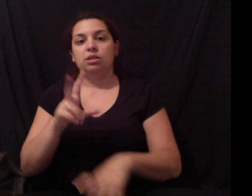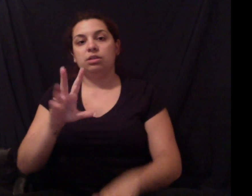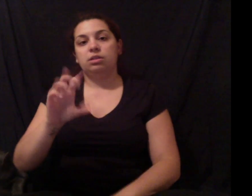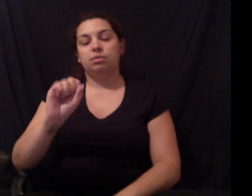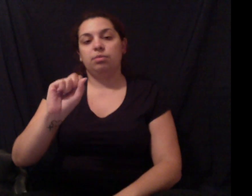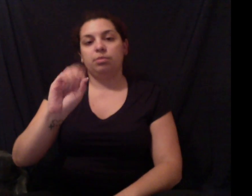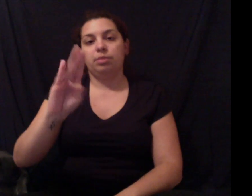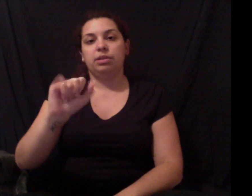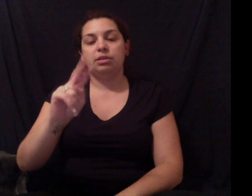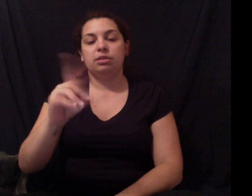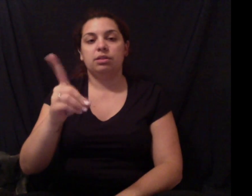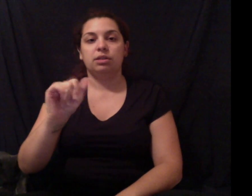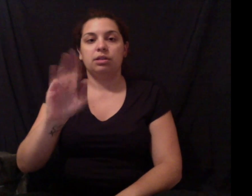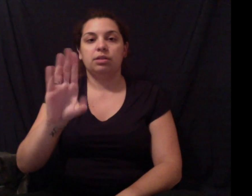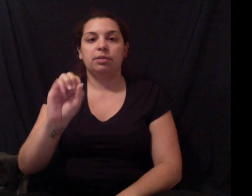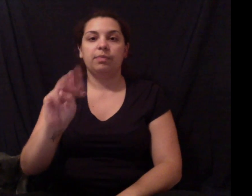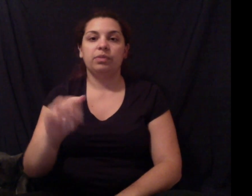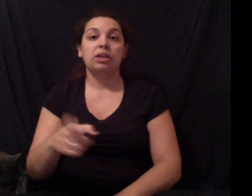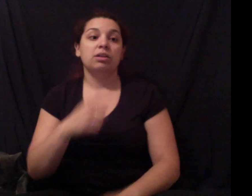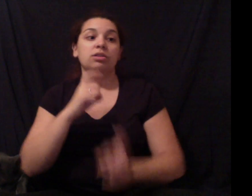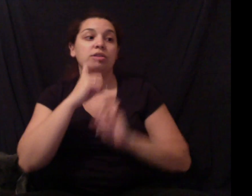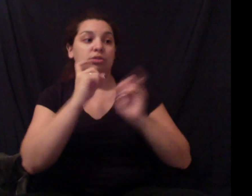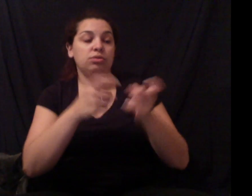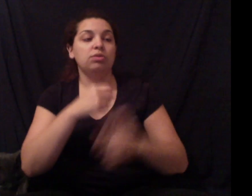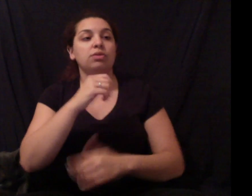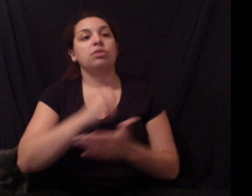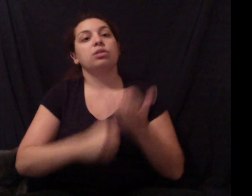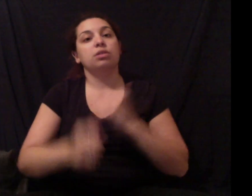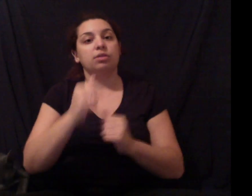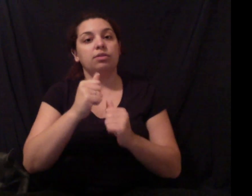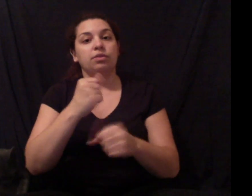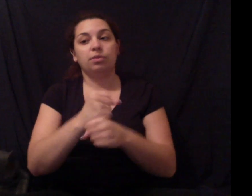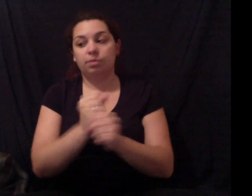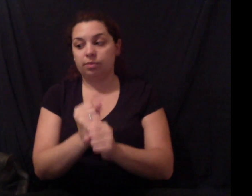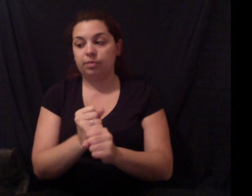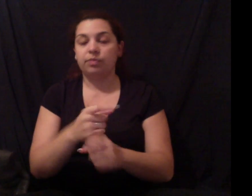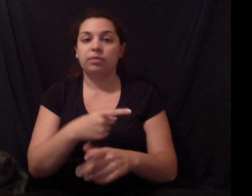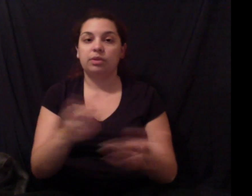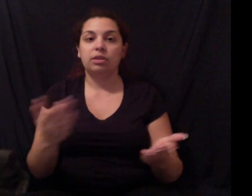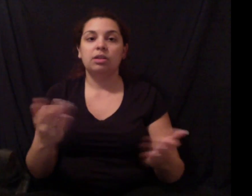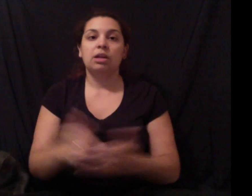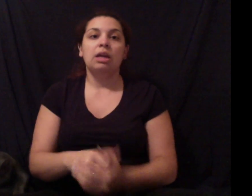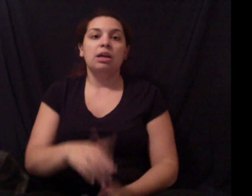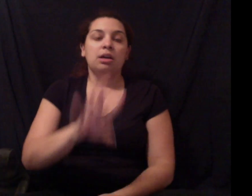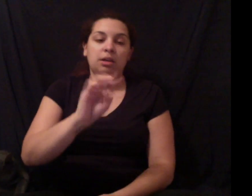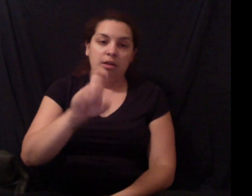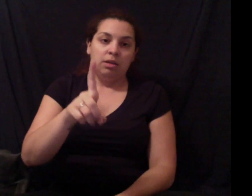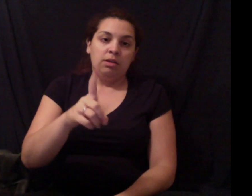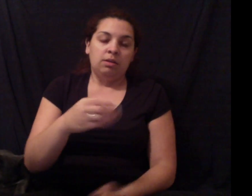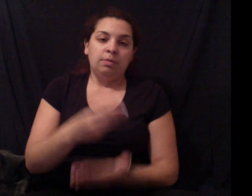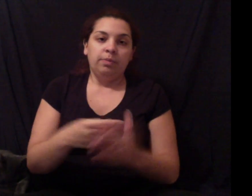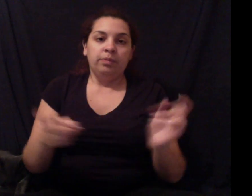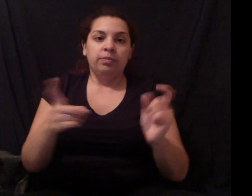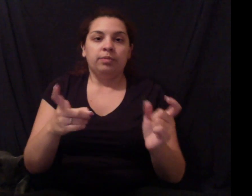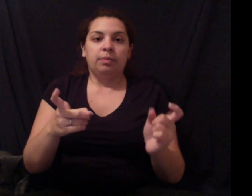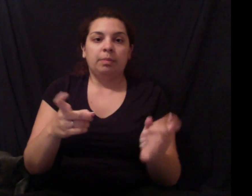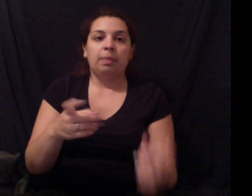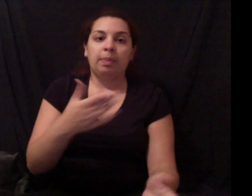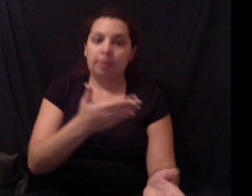donate a monthly sum to creators or donate for every creation. This gives them recurring revenue. In Max's case, it's what allowed him to turn what started out as kind